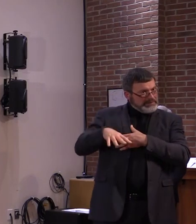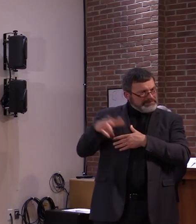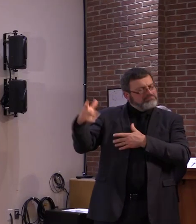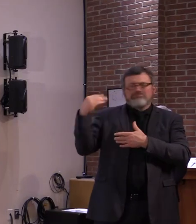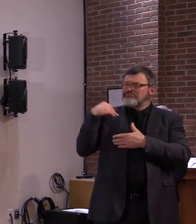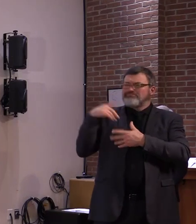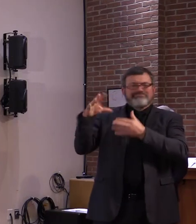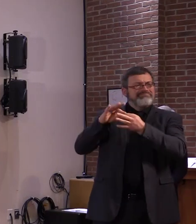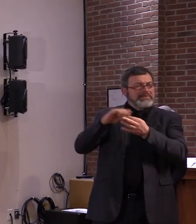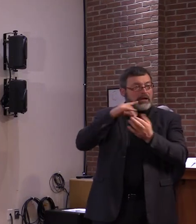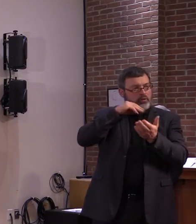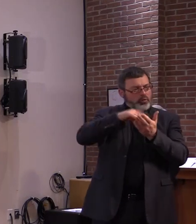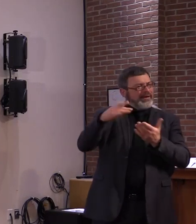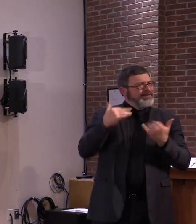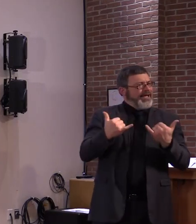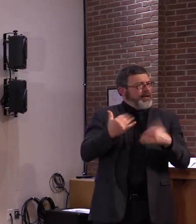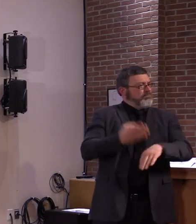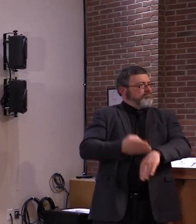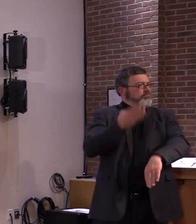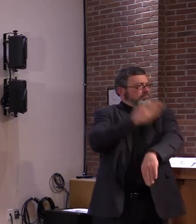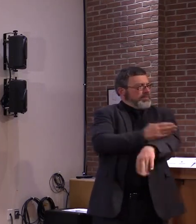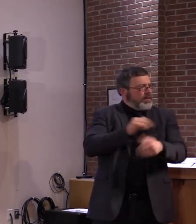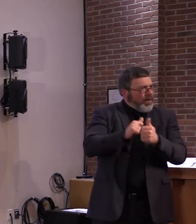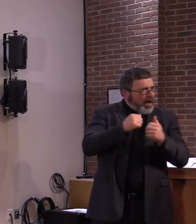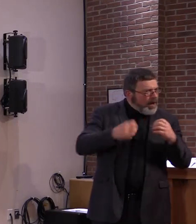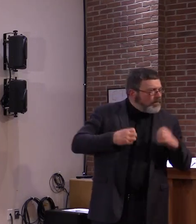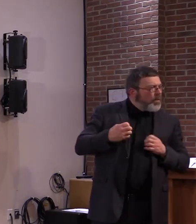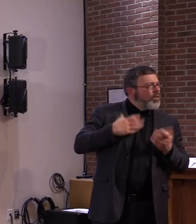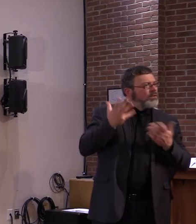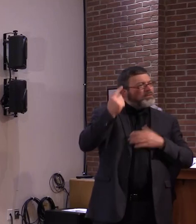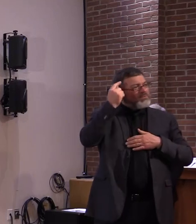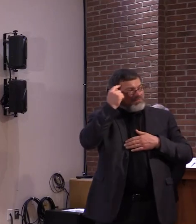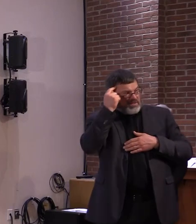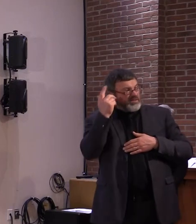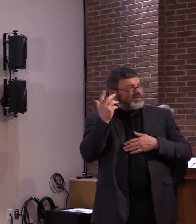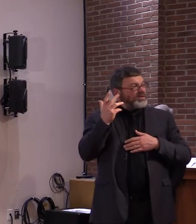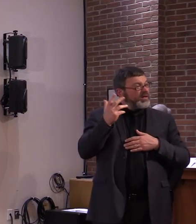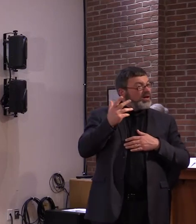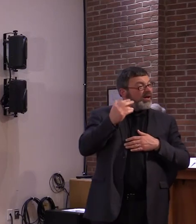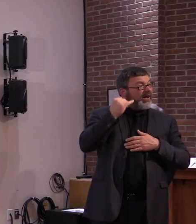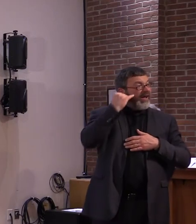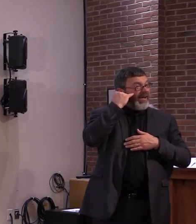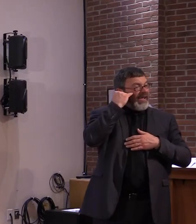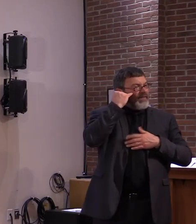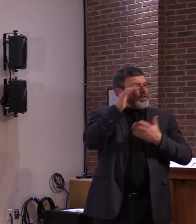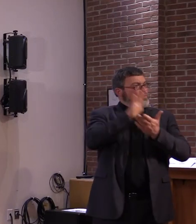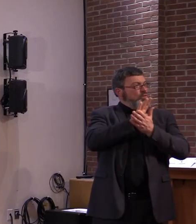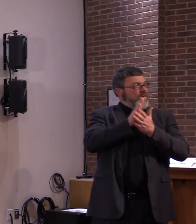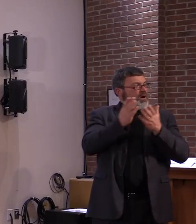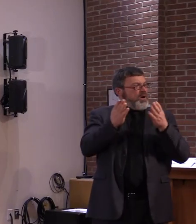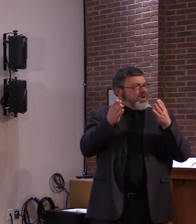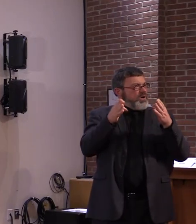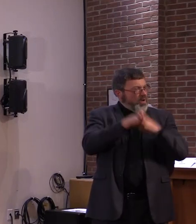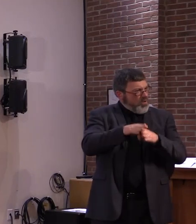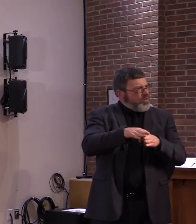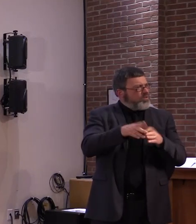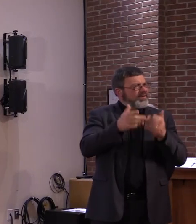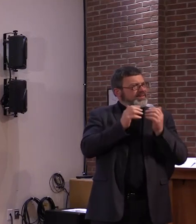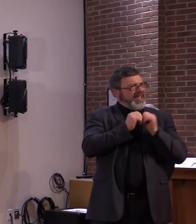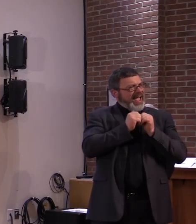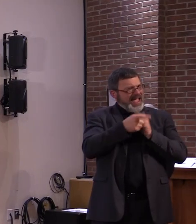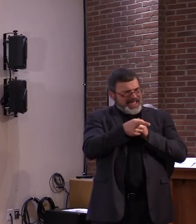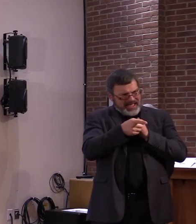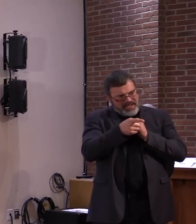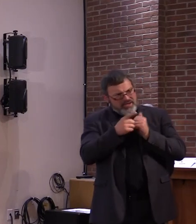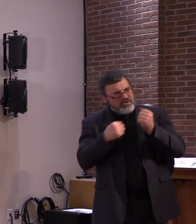open. With the possibility of shutdowns, are there any plans in place to ensure mental well-being for Vermont high schoolers should schools be forced